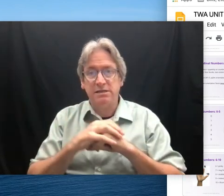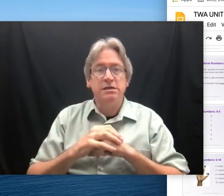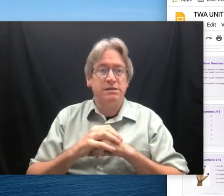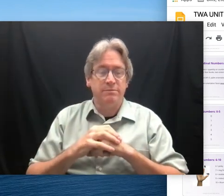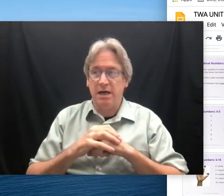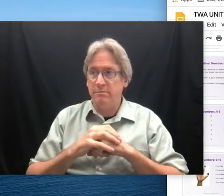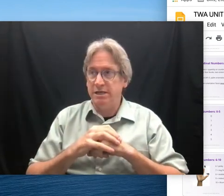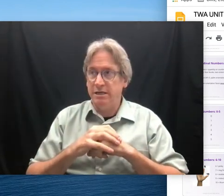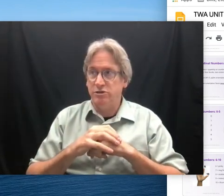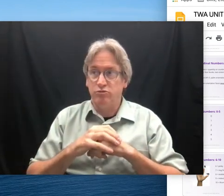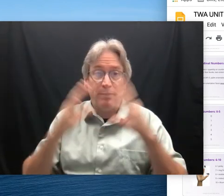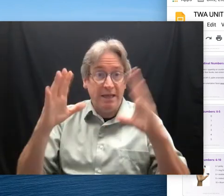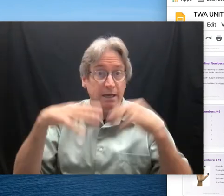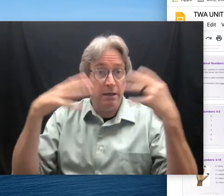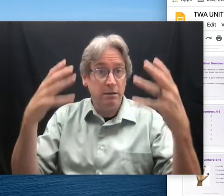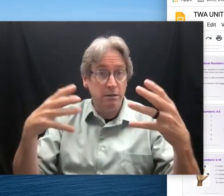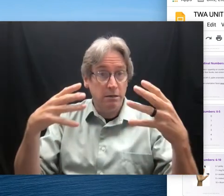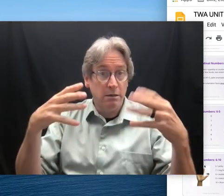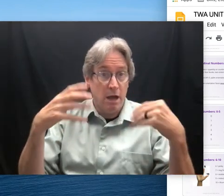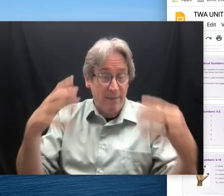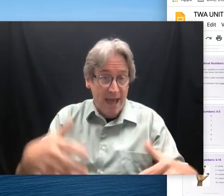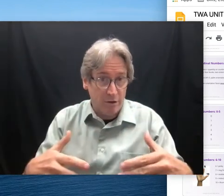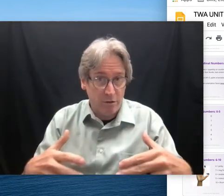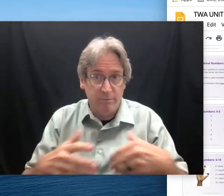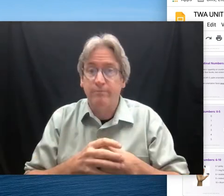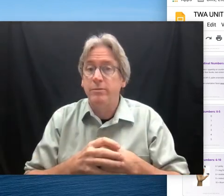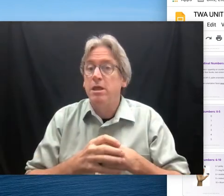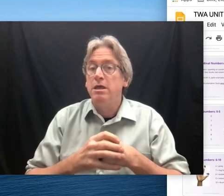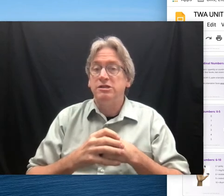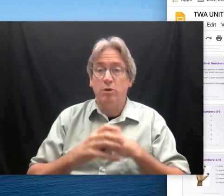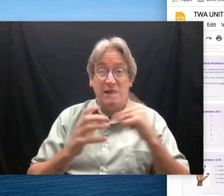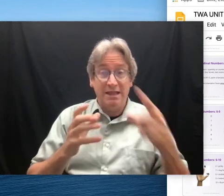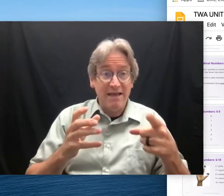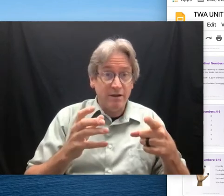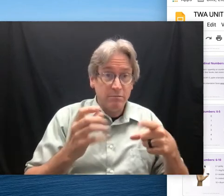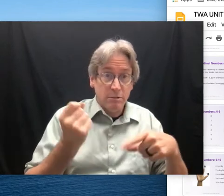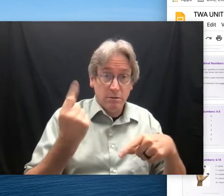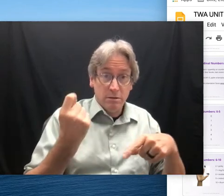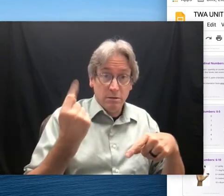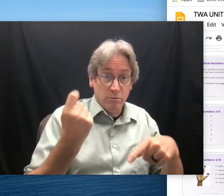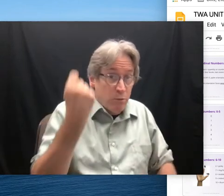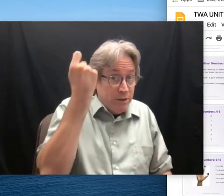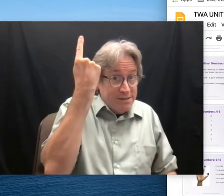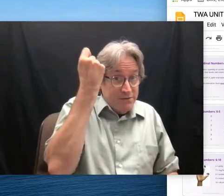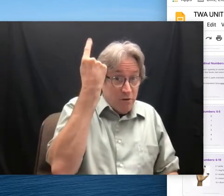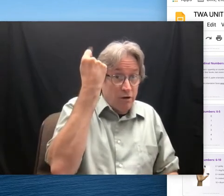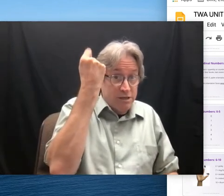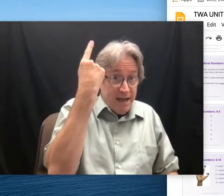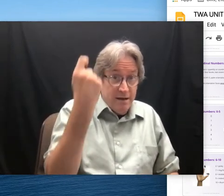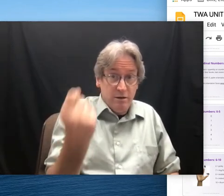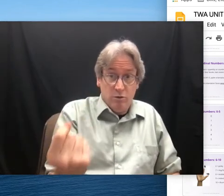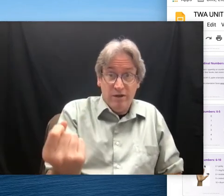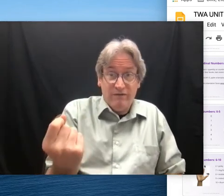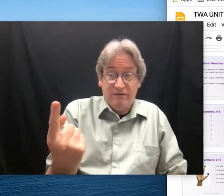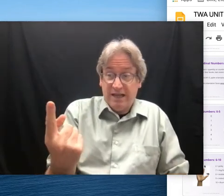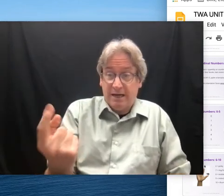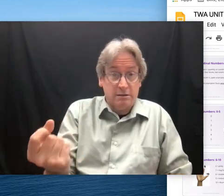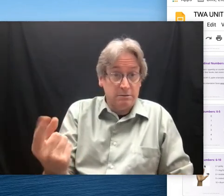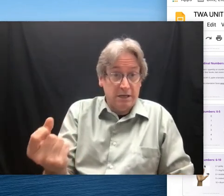next. Sometimes it's repeating a pattern. So 11, remember we use this for understand?